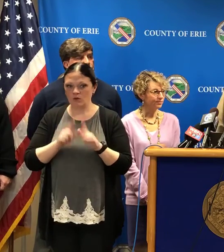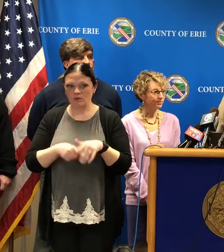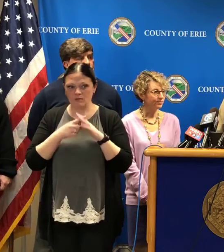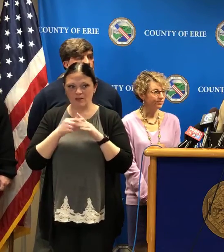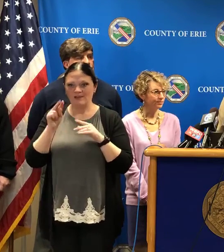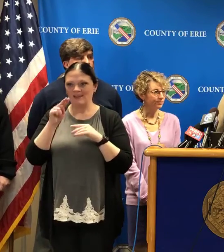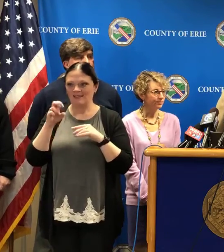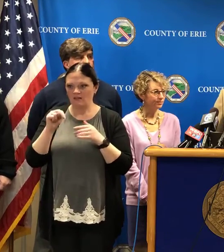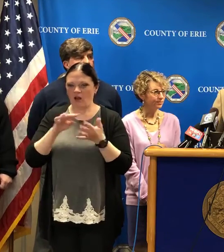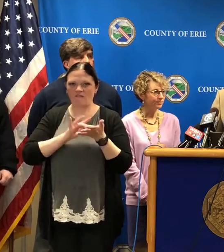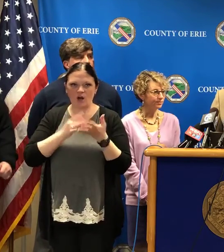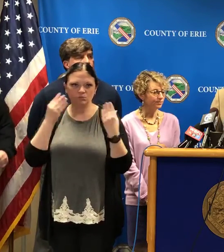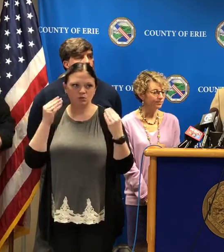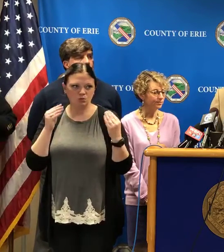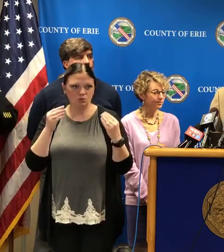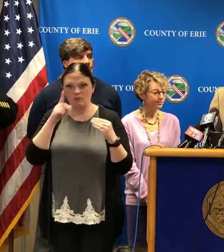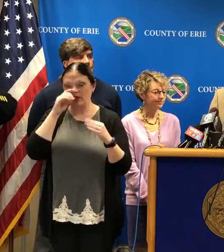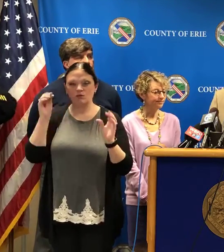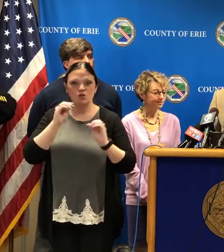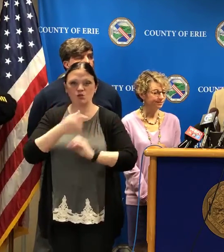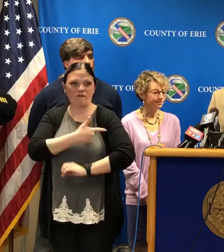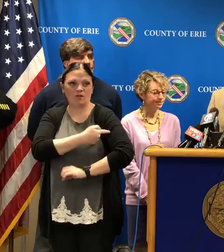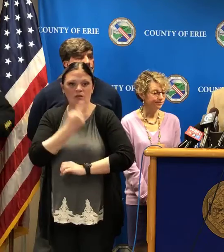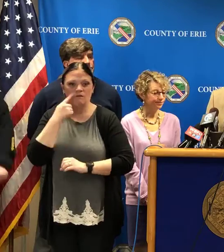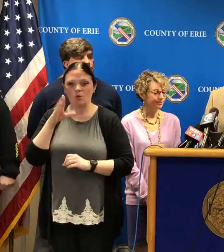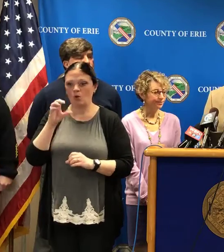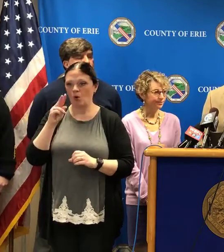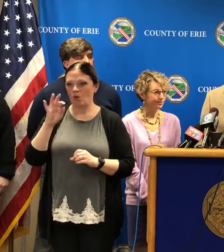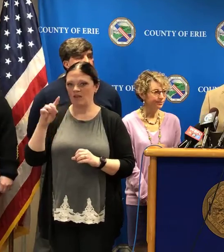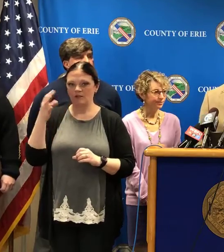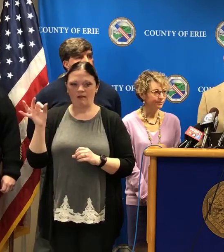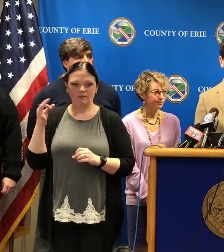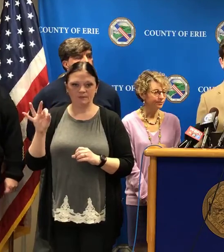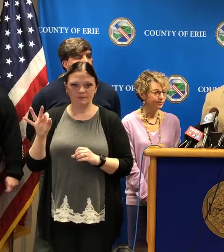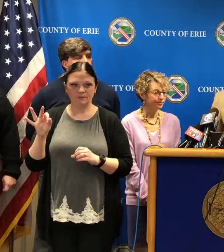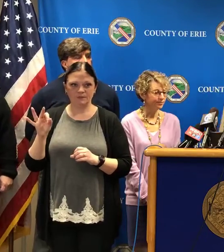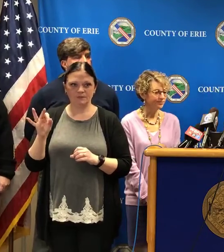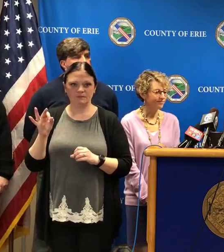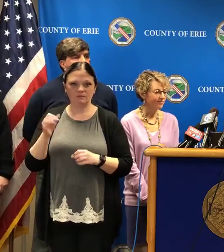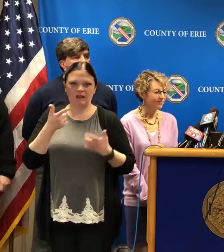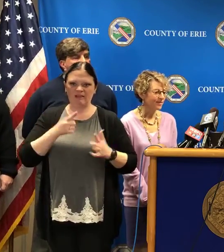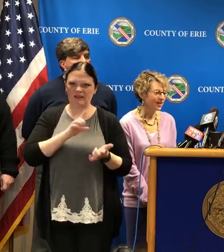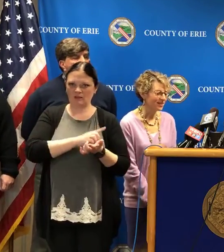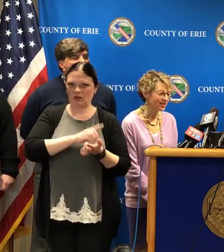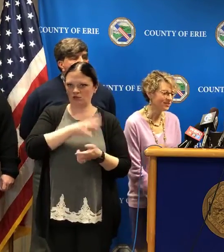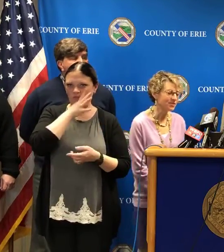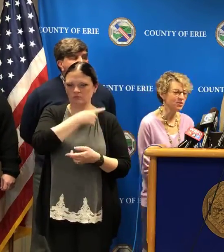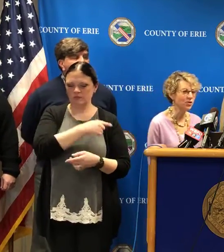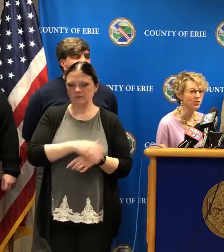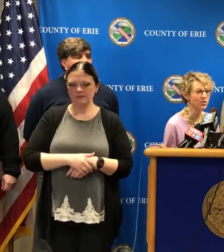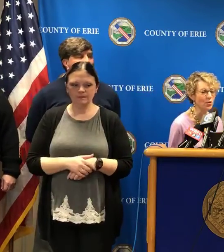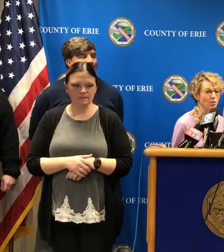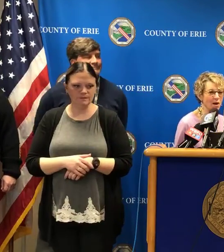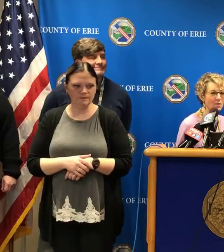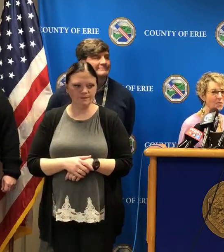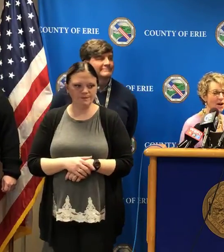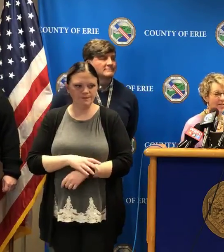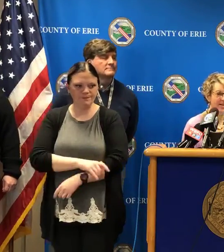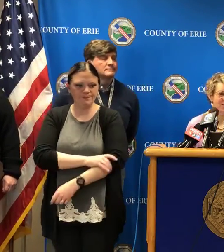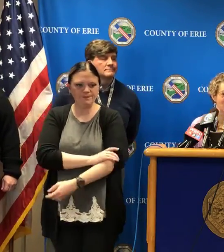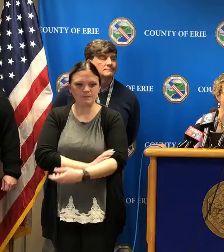non-pharmaceutical interventions, because there is no vaccine for COVID-19. I'll let the doc talk a little bit about this. Sure. So